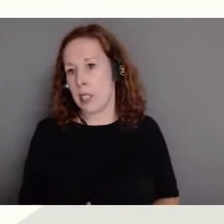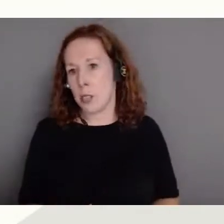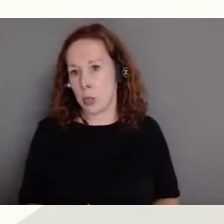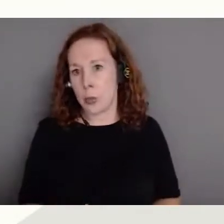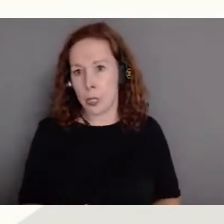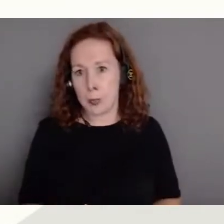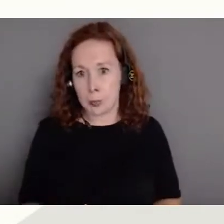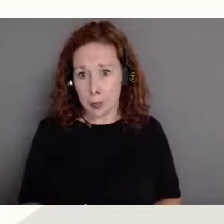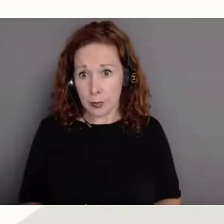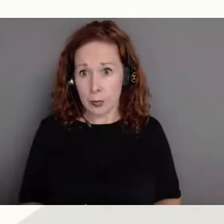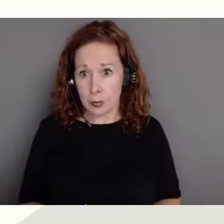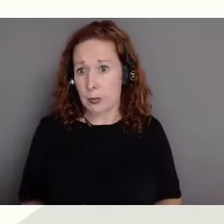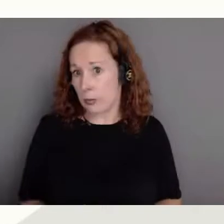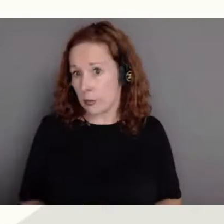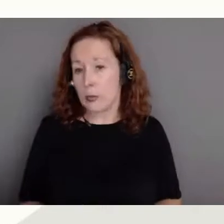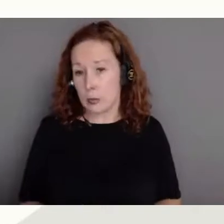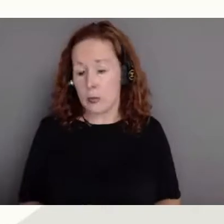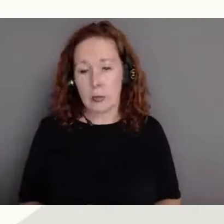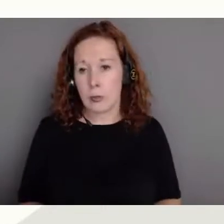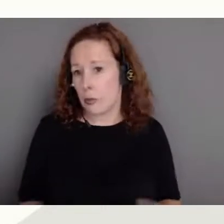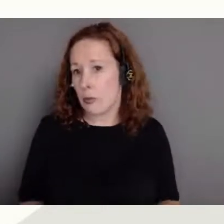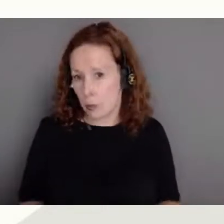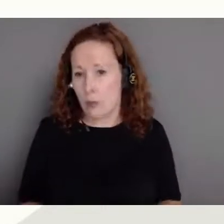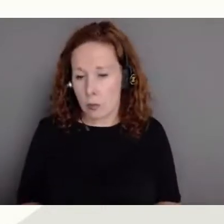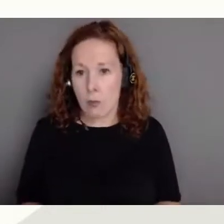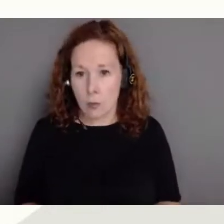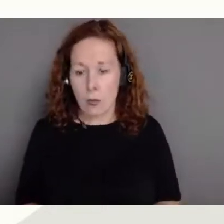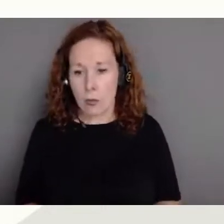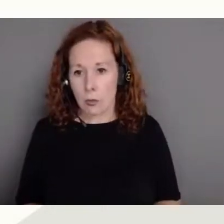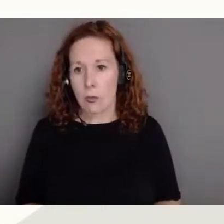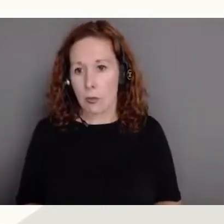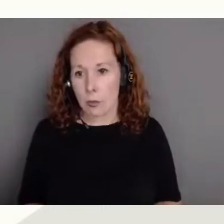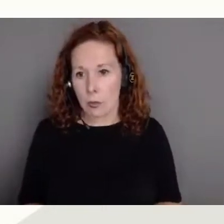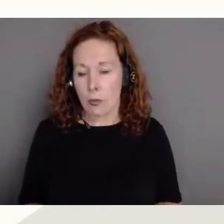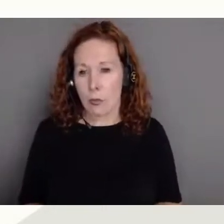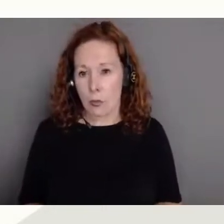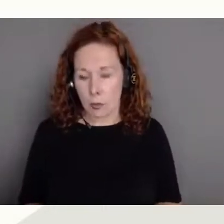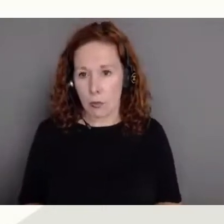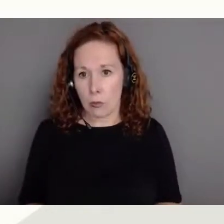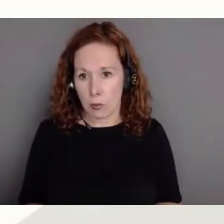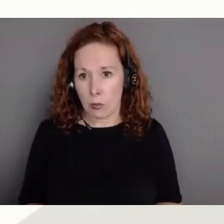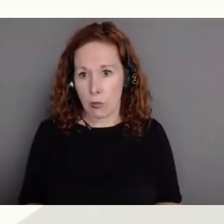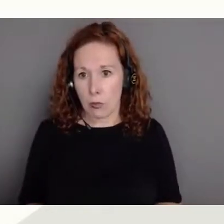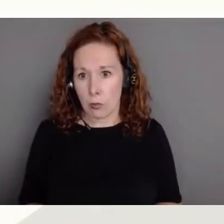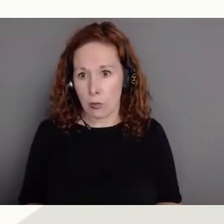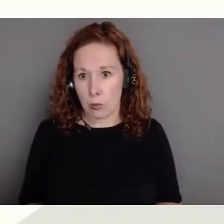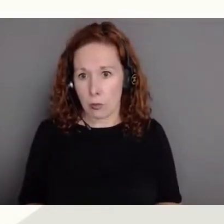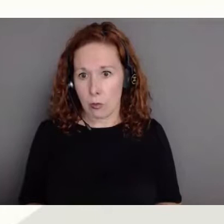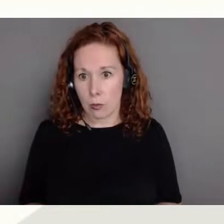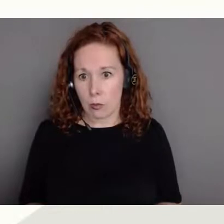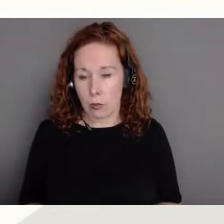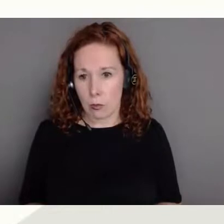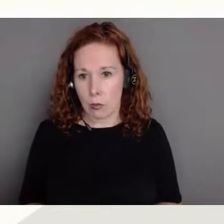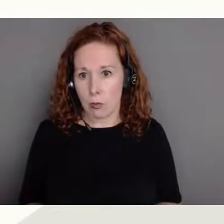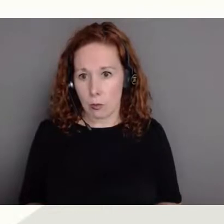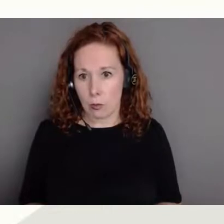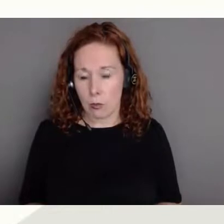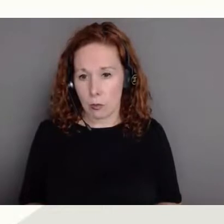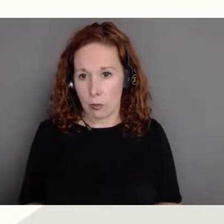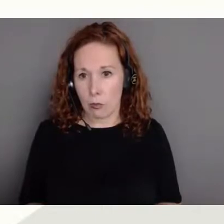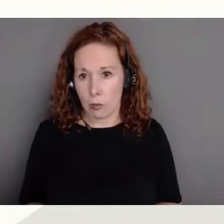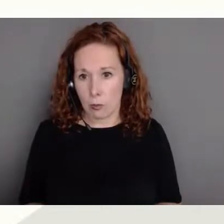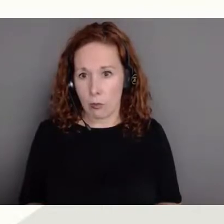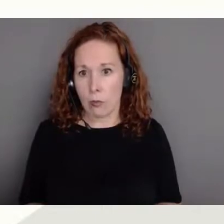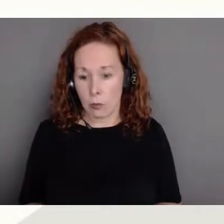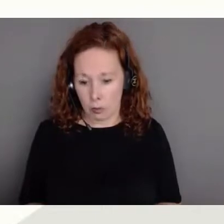and they have an interpreter. Wow. Wow. I love this because this is voice of another dimension, of another color,